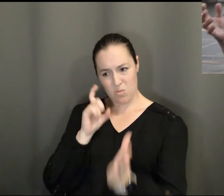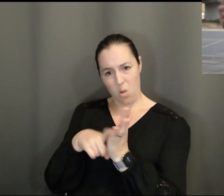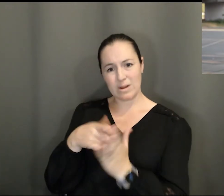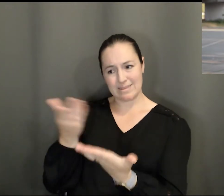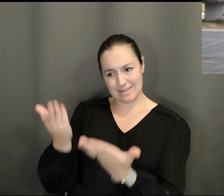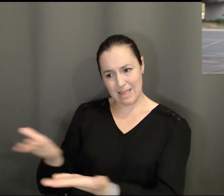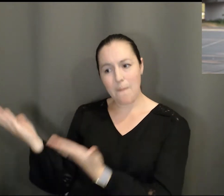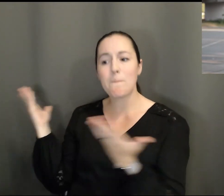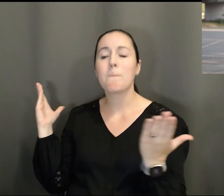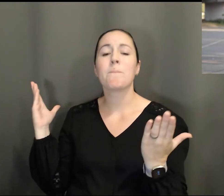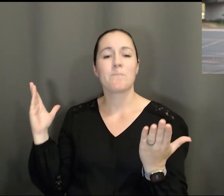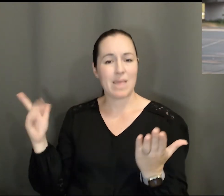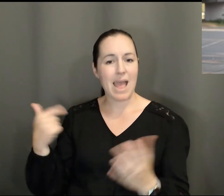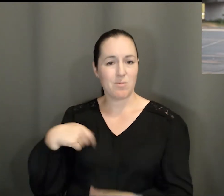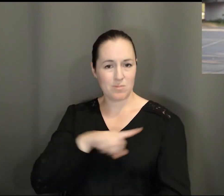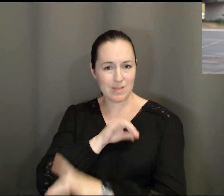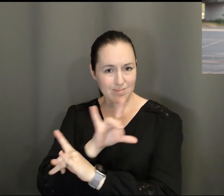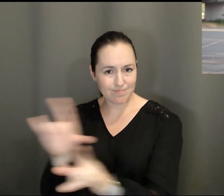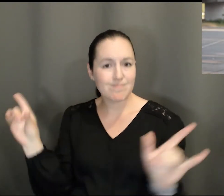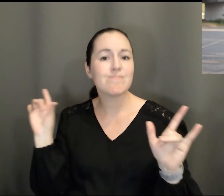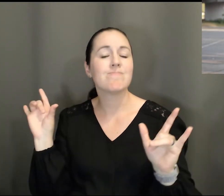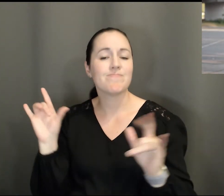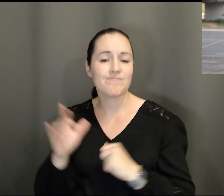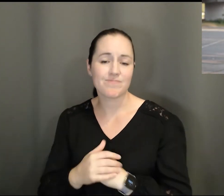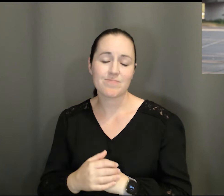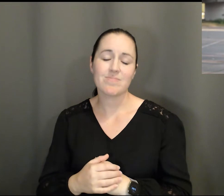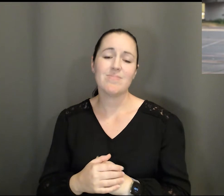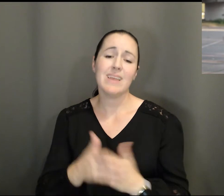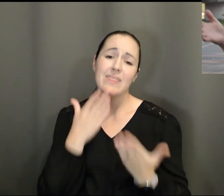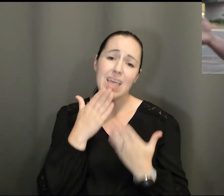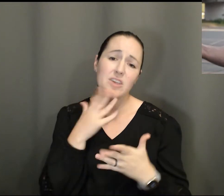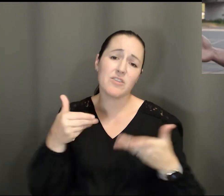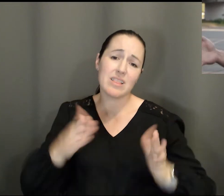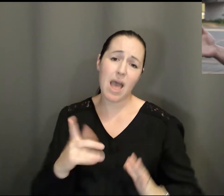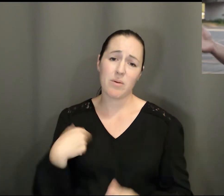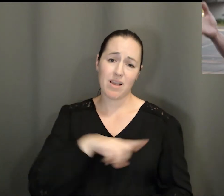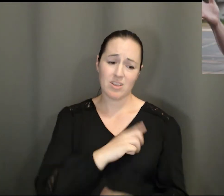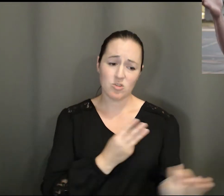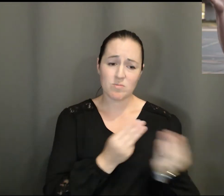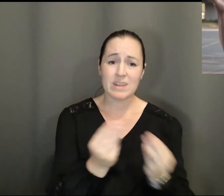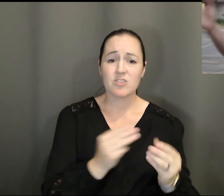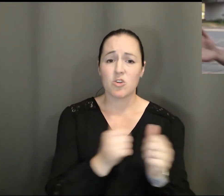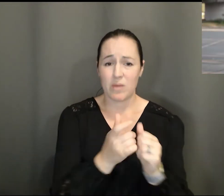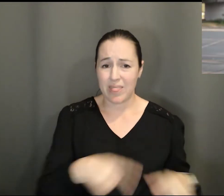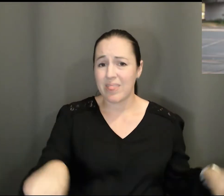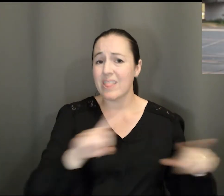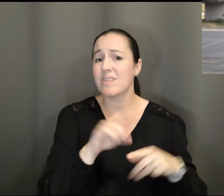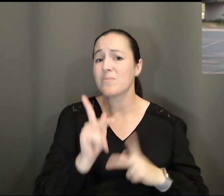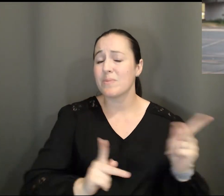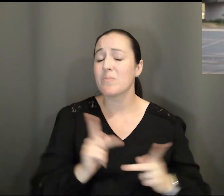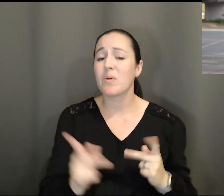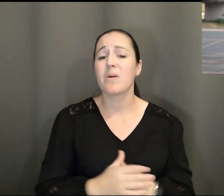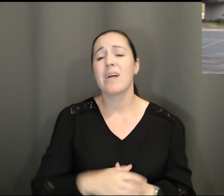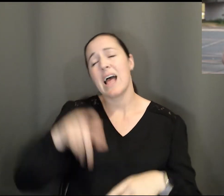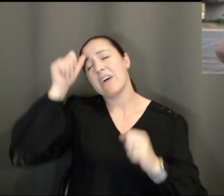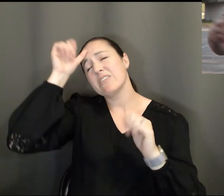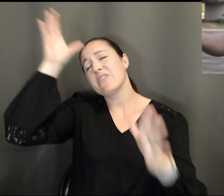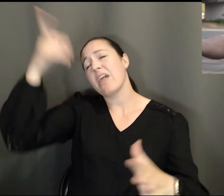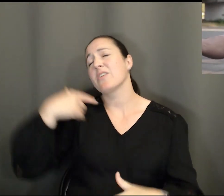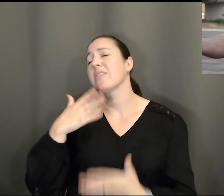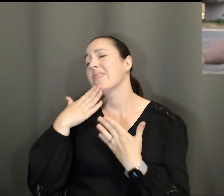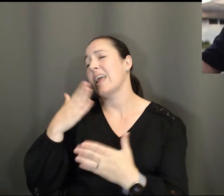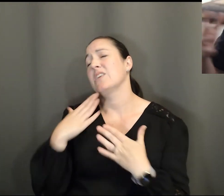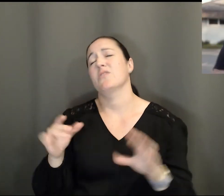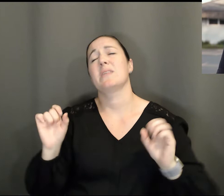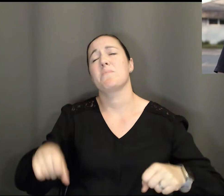God, letting them know they're seen and they are loved. Thank you for your faithfulness. It's allowing us to minister to people in these situations. Would